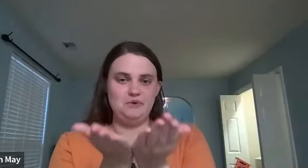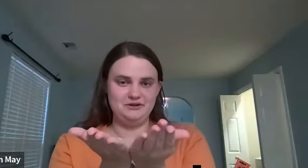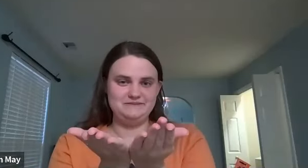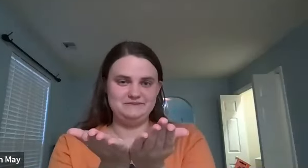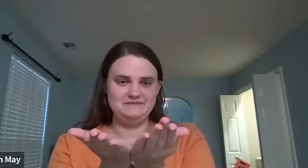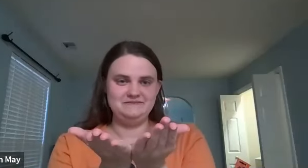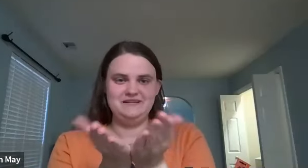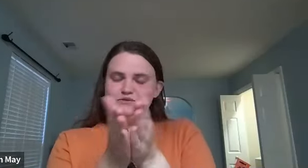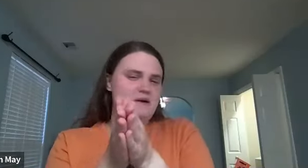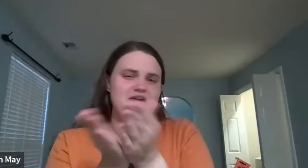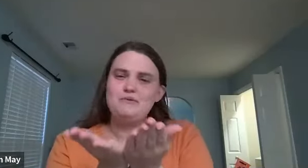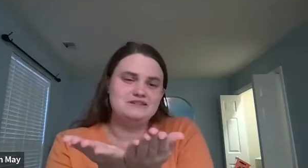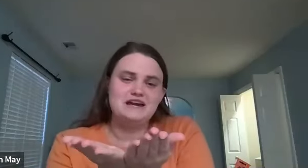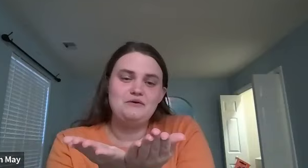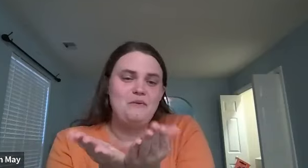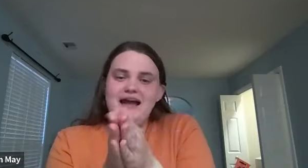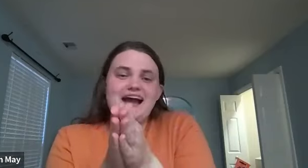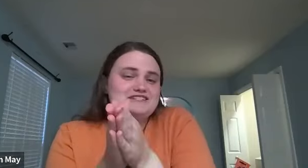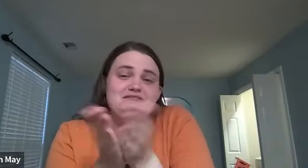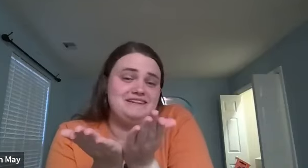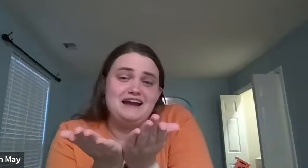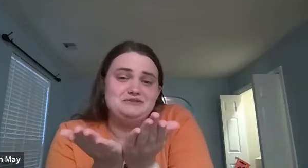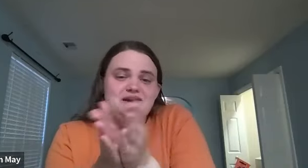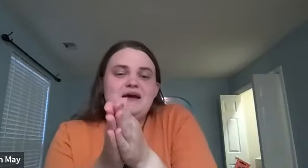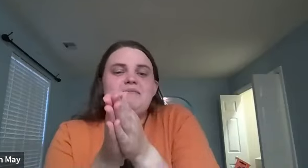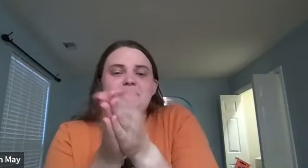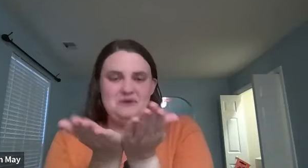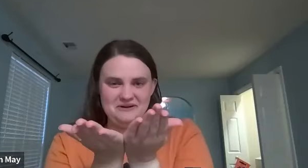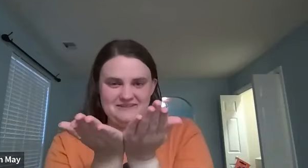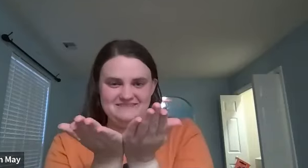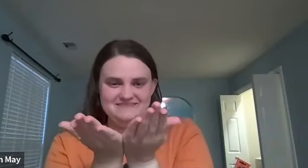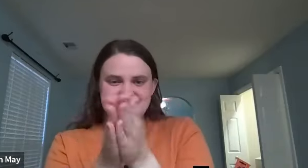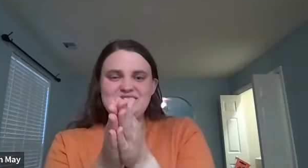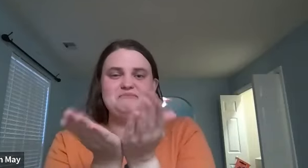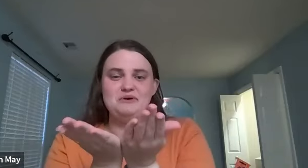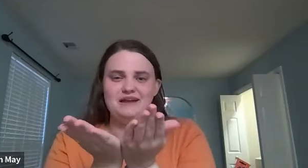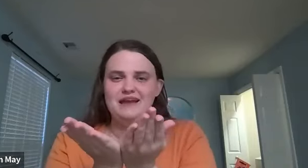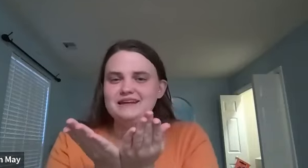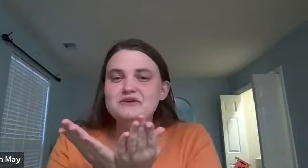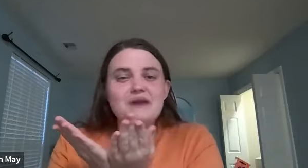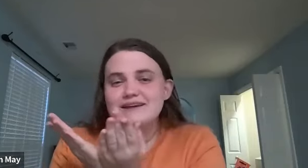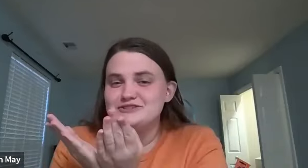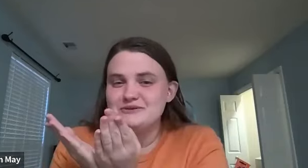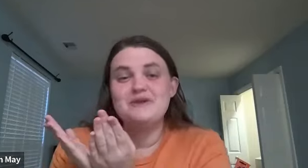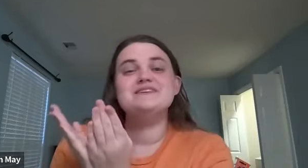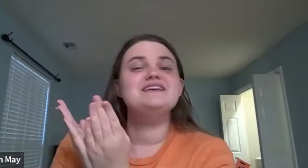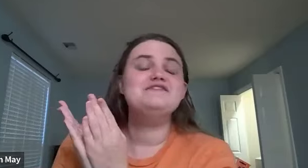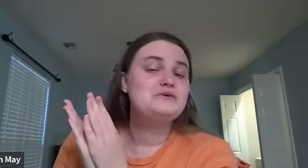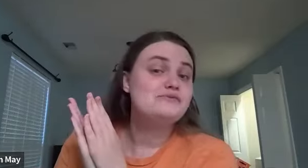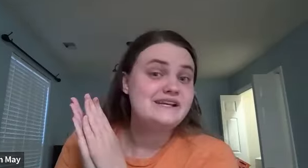book. It's one of my favorite ones. I don't know why. I just love it. I do. Book. Book. And to give you an extra one, the sign for